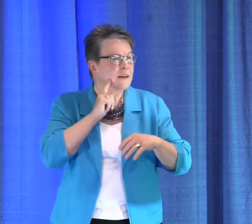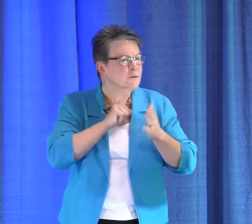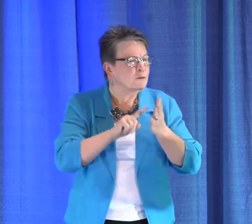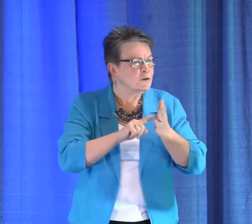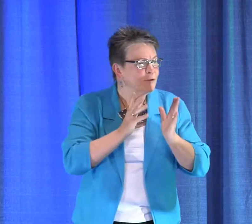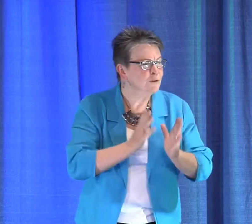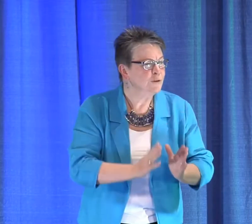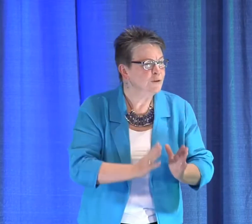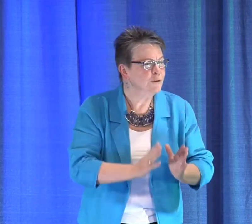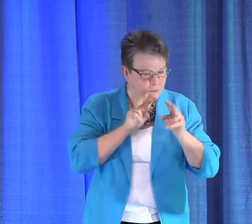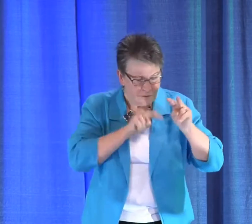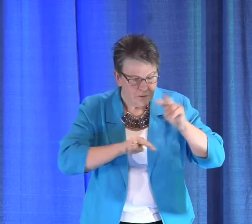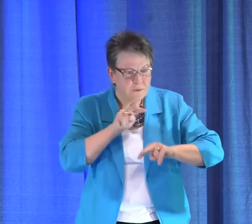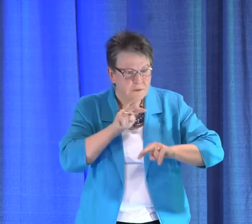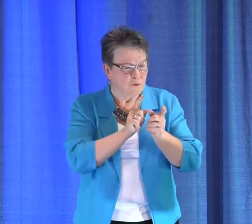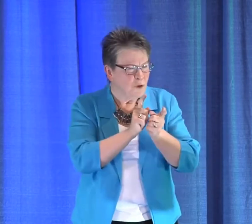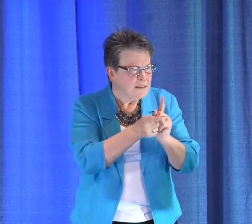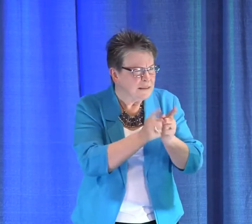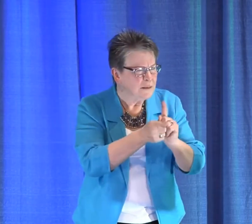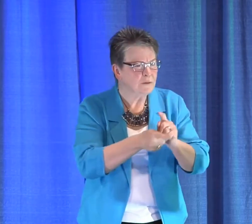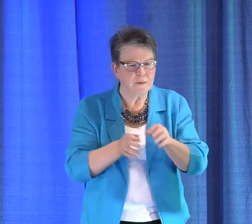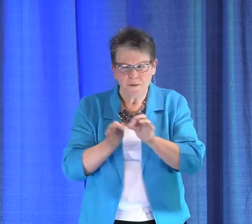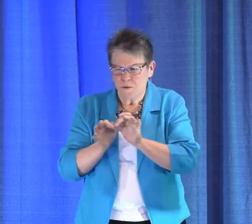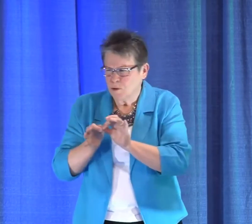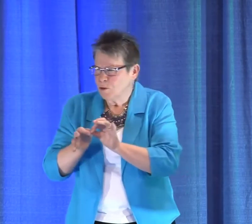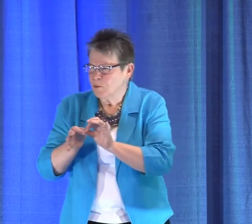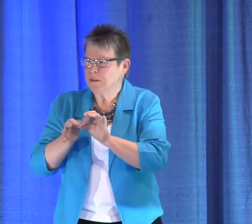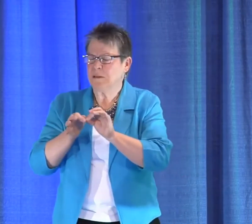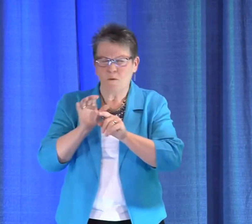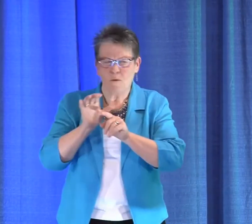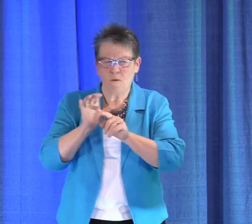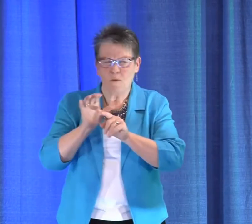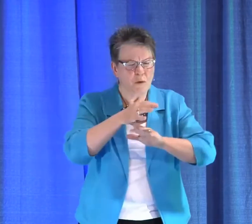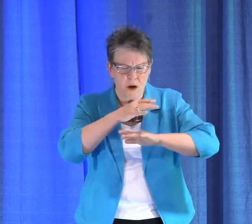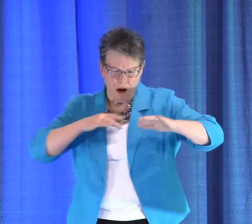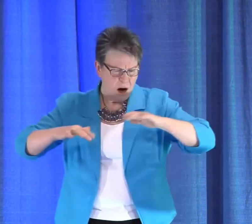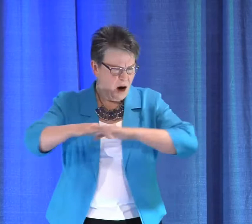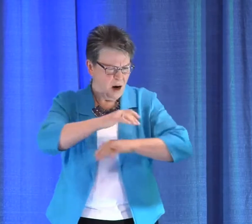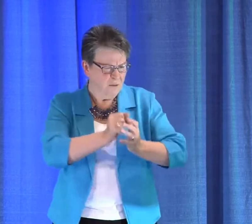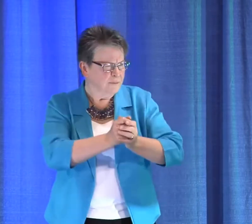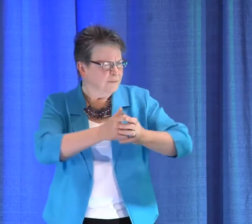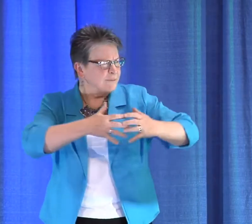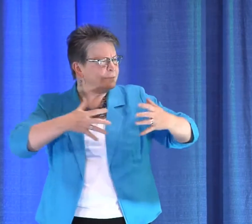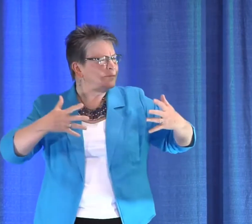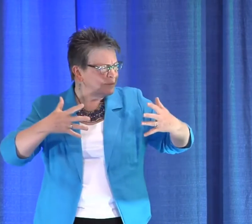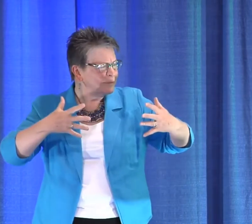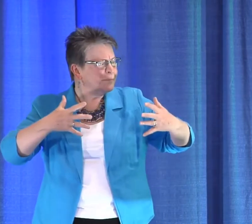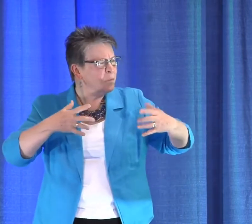Honestly, deaf interpreters, the amount of deaf interpreters is expanding right now. Between translation and interpreting, there are